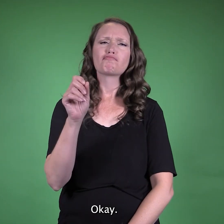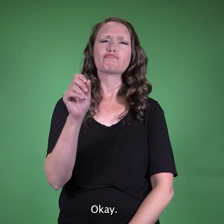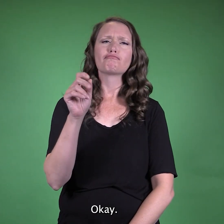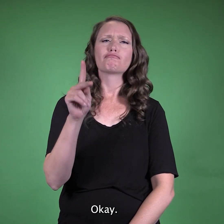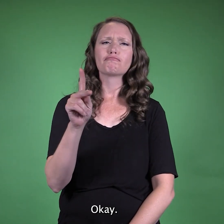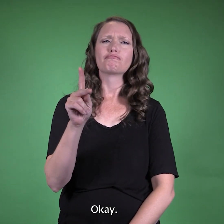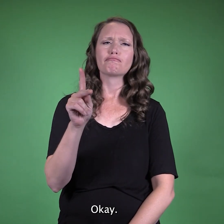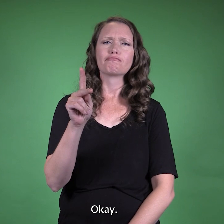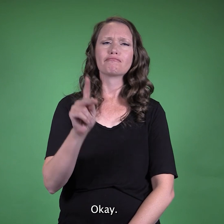Okay.